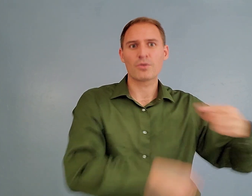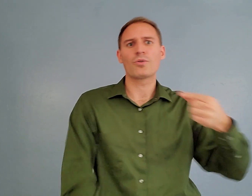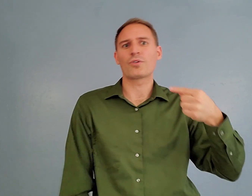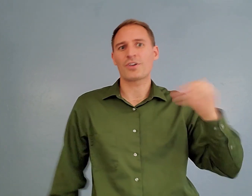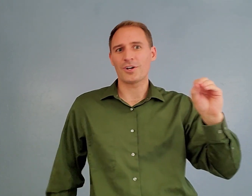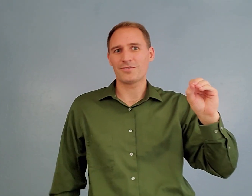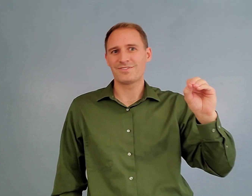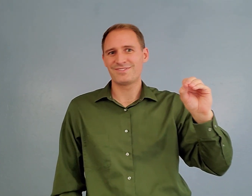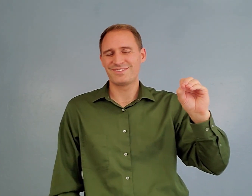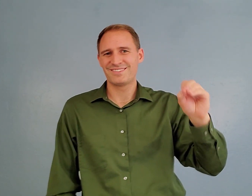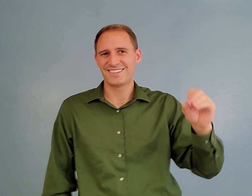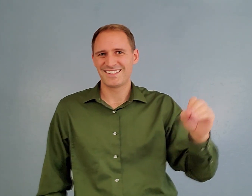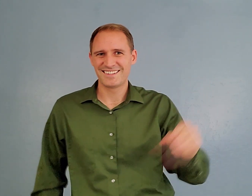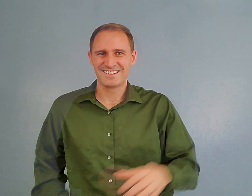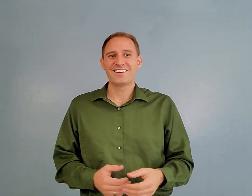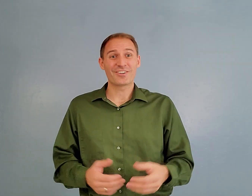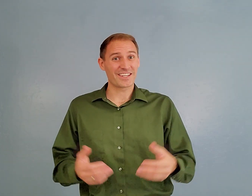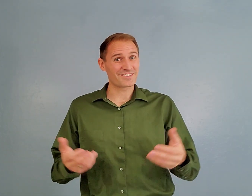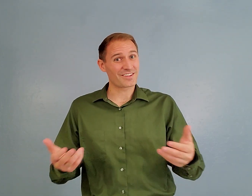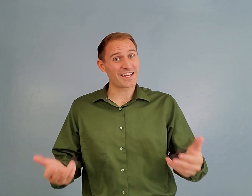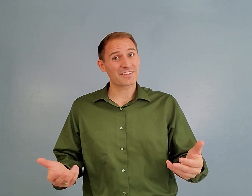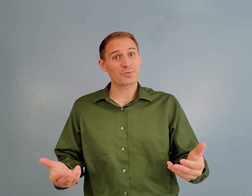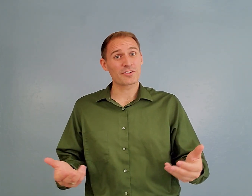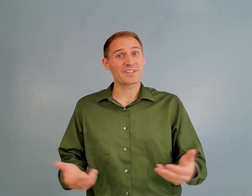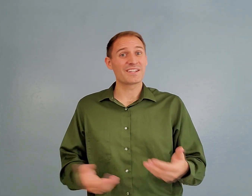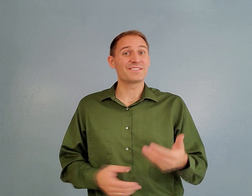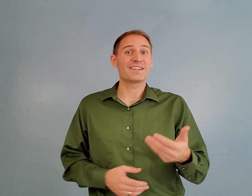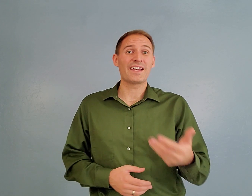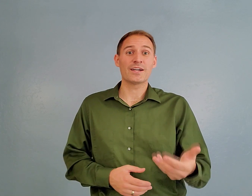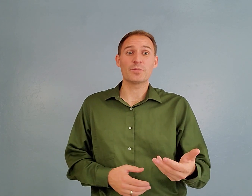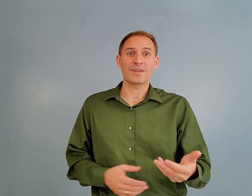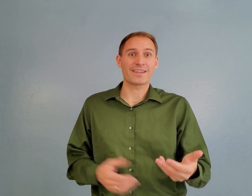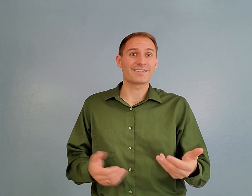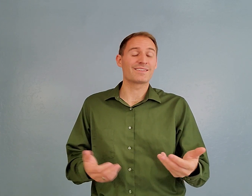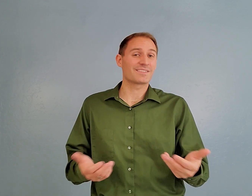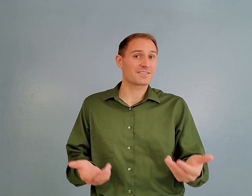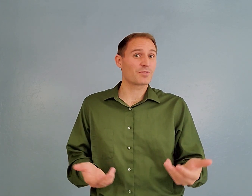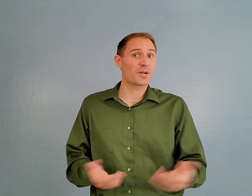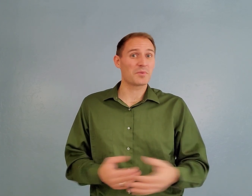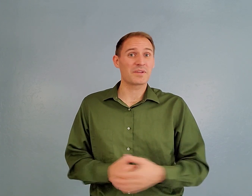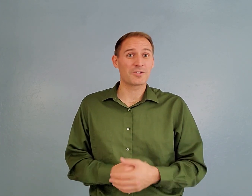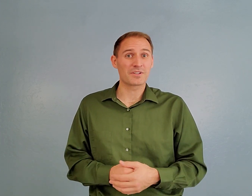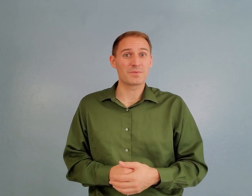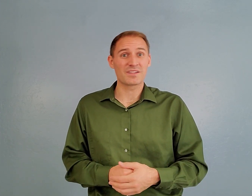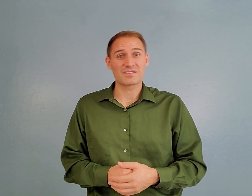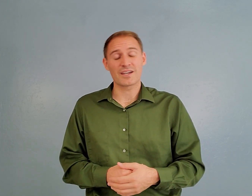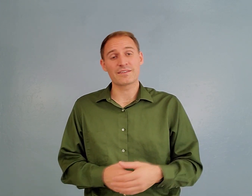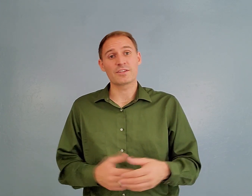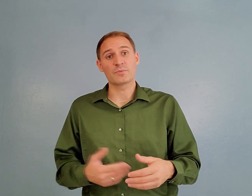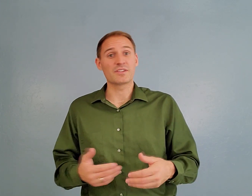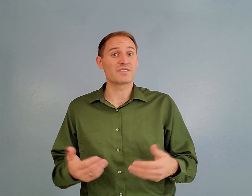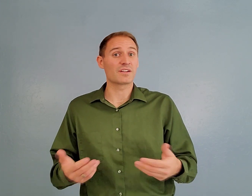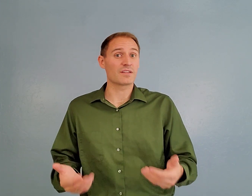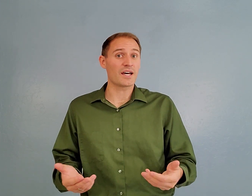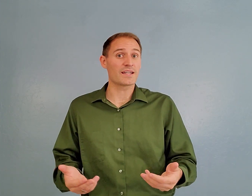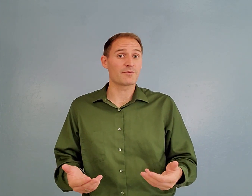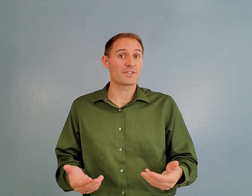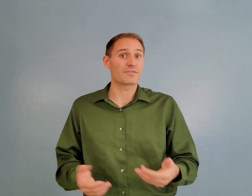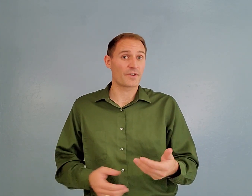or go. Okay, so the last word is help, and this is probably going to be a sign that you'll be using a lot when you're first